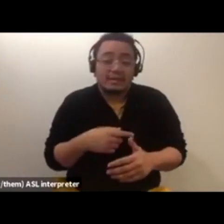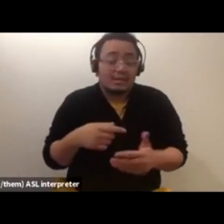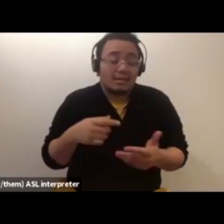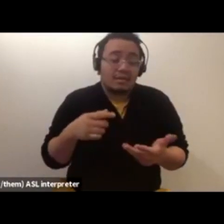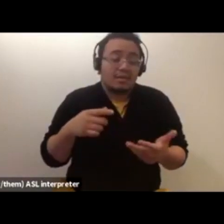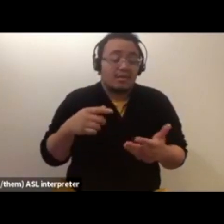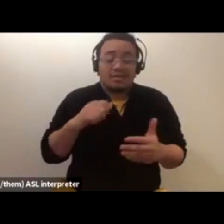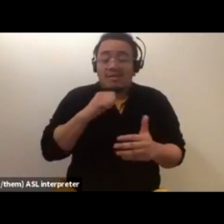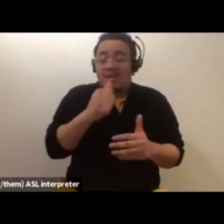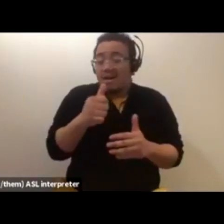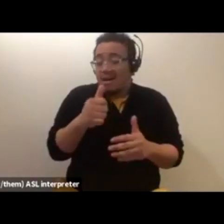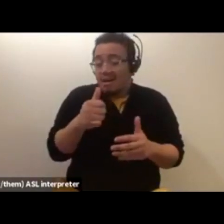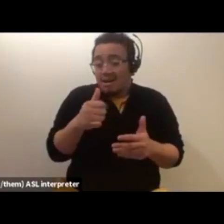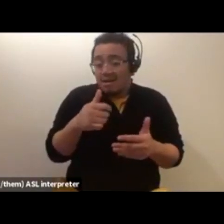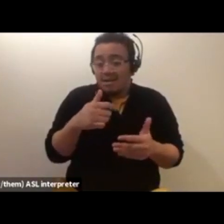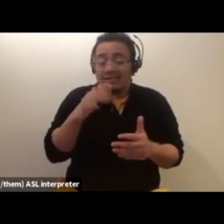community?